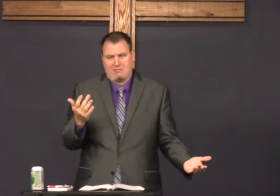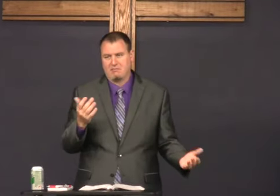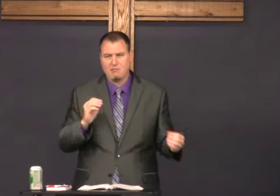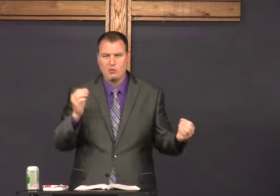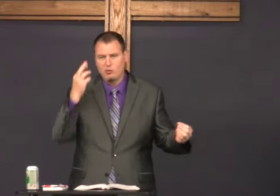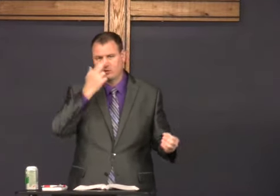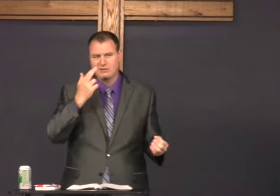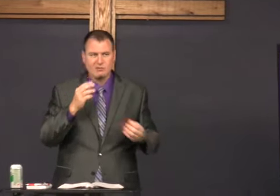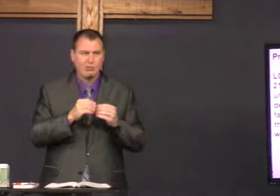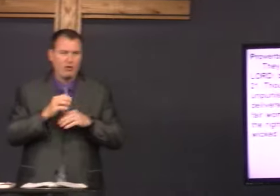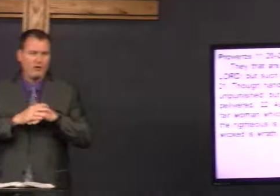Aye.